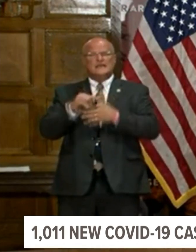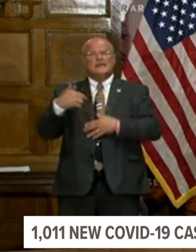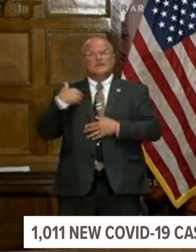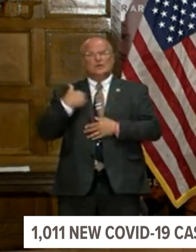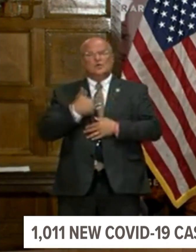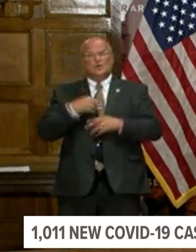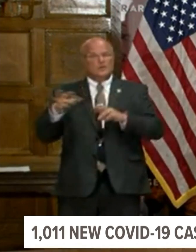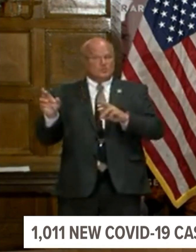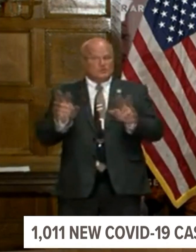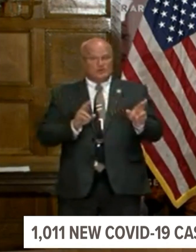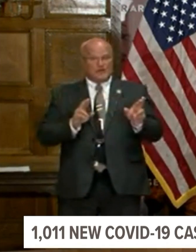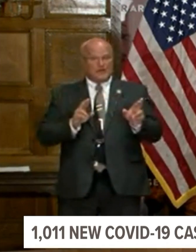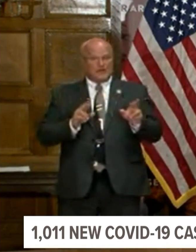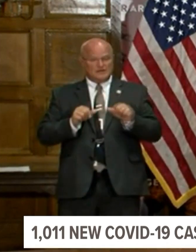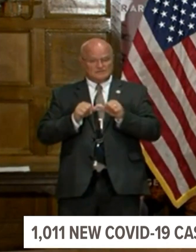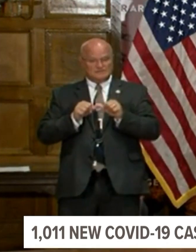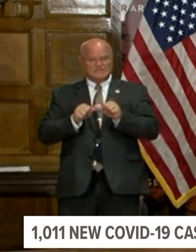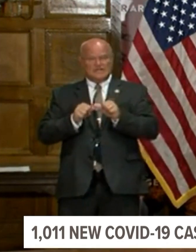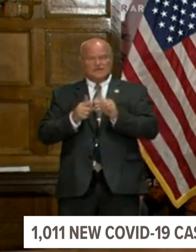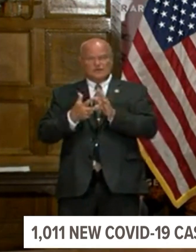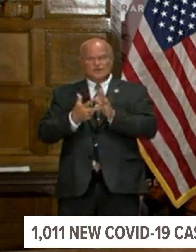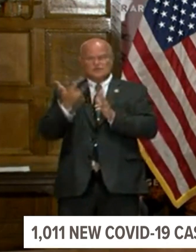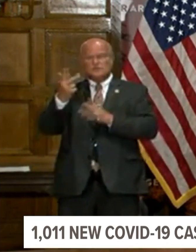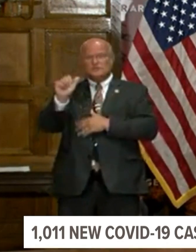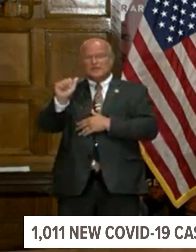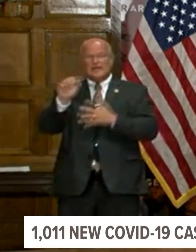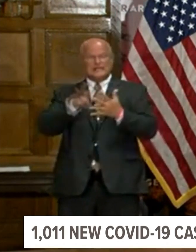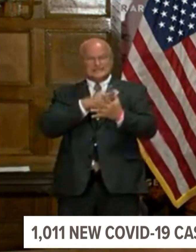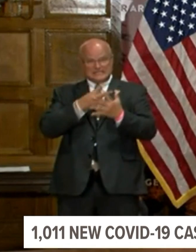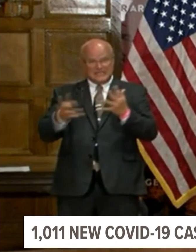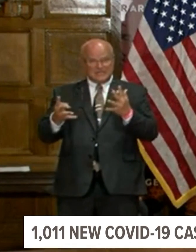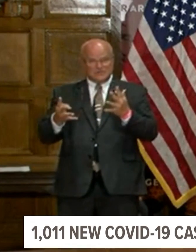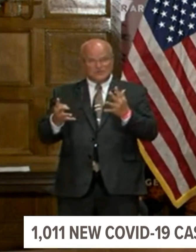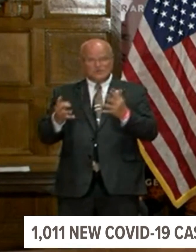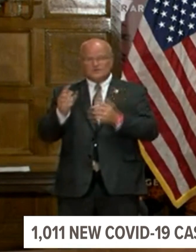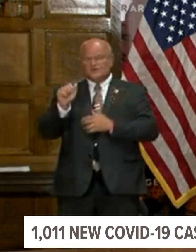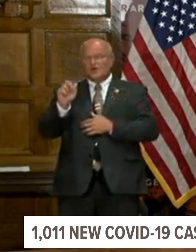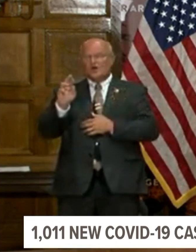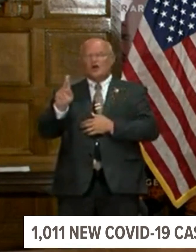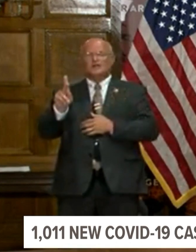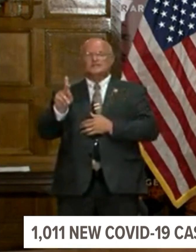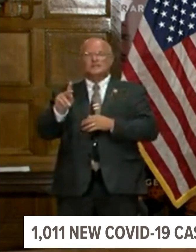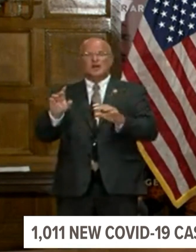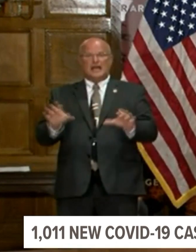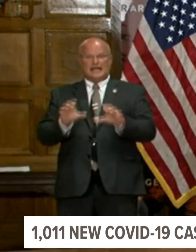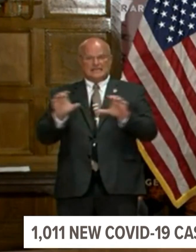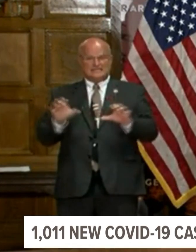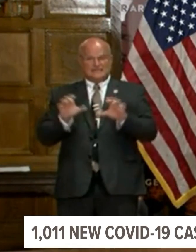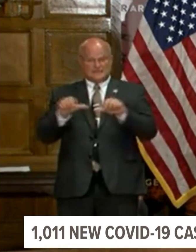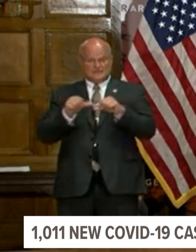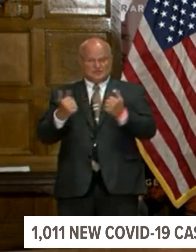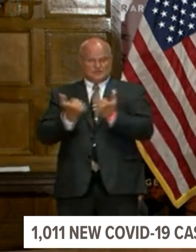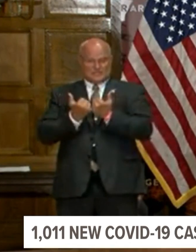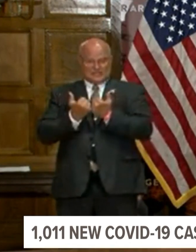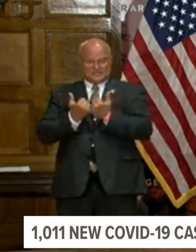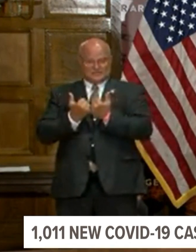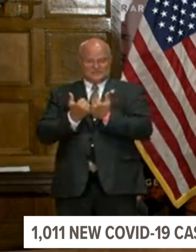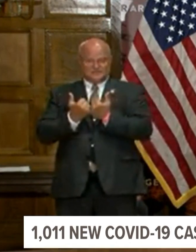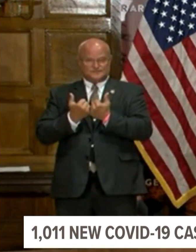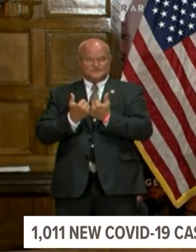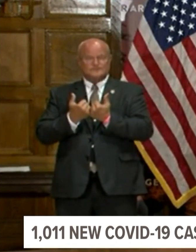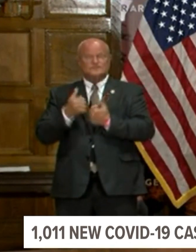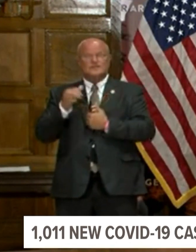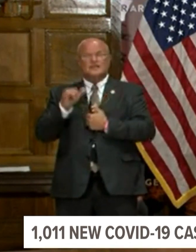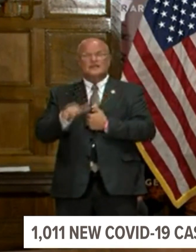we're prepared to stick with the AAA schedule, which is the Arkansas Activities Association, and